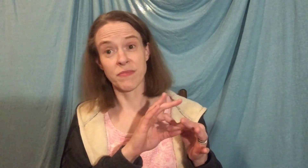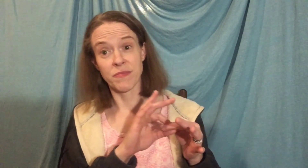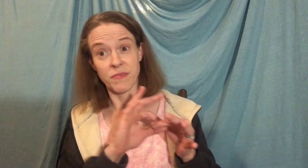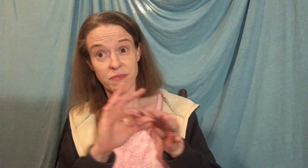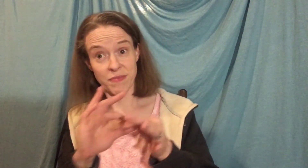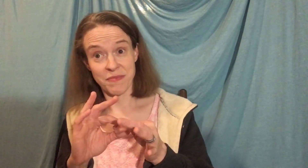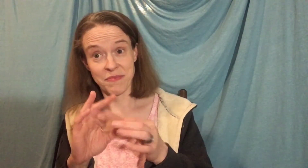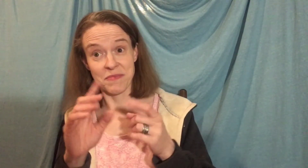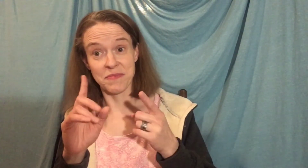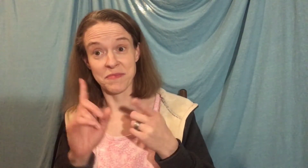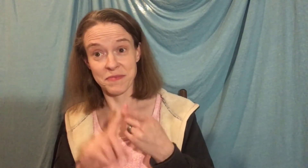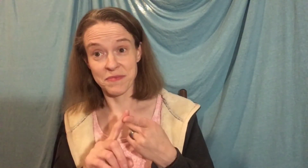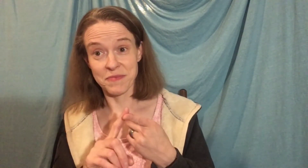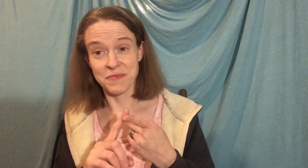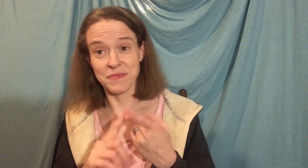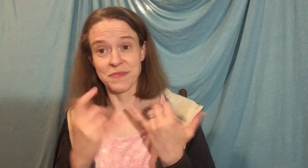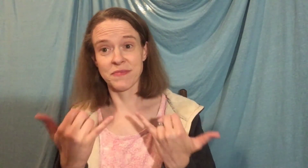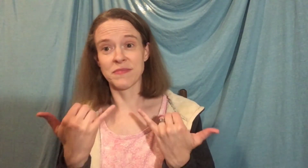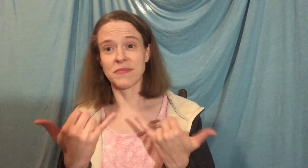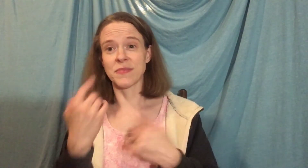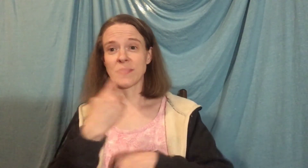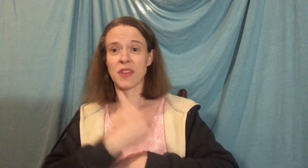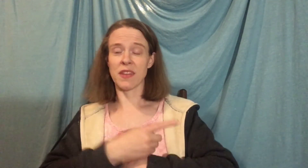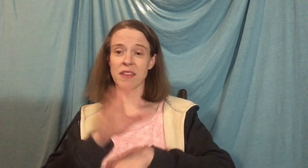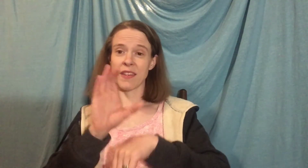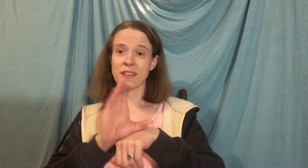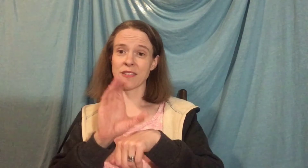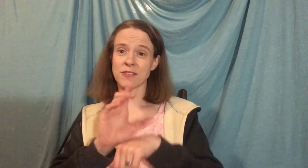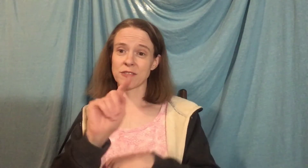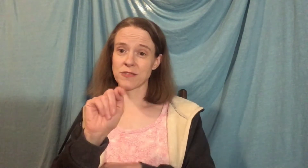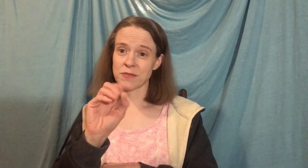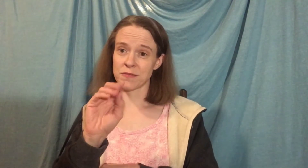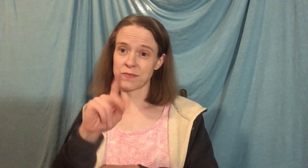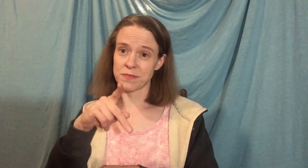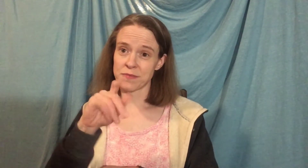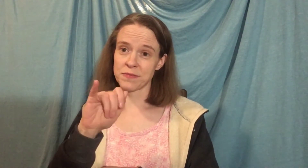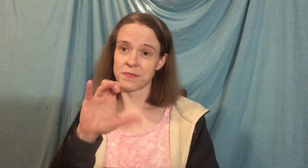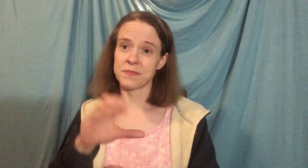So this leads us to today's church topic.